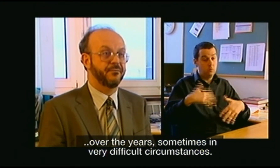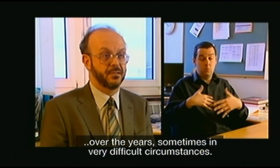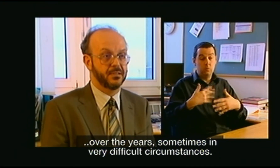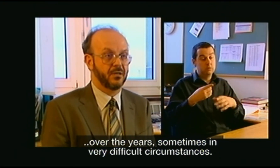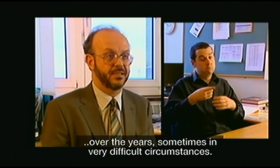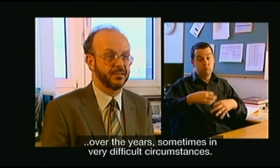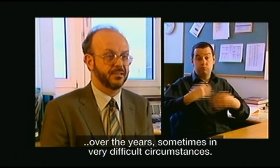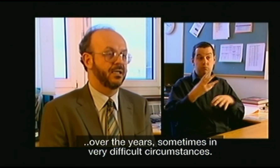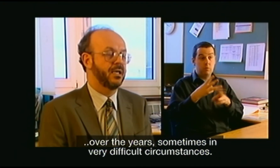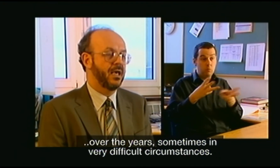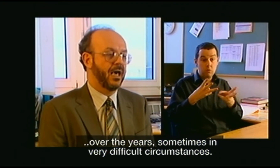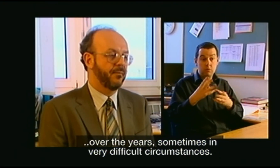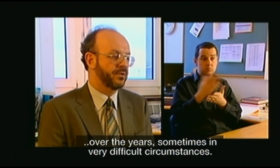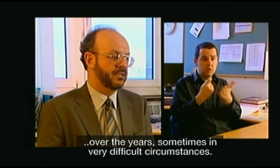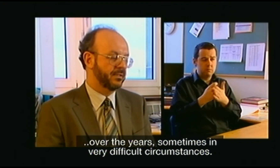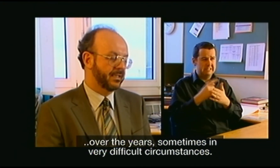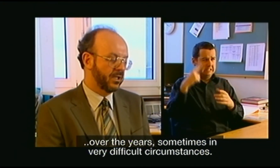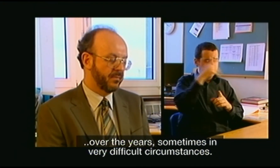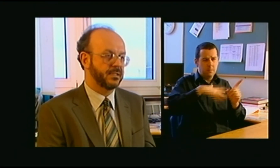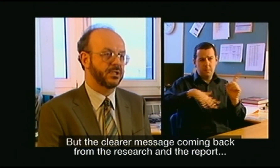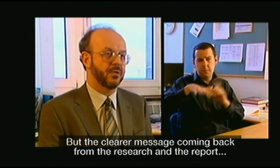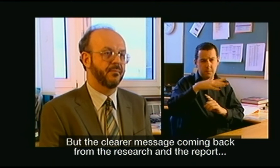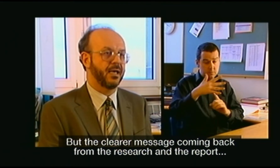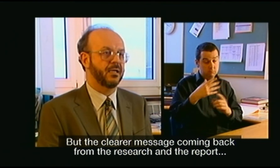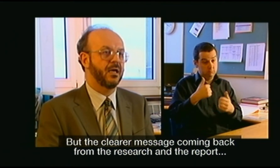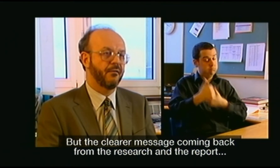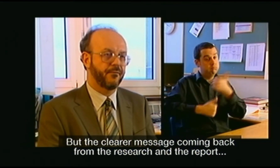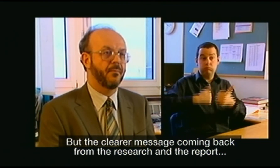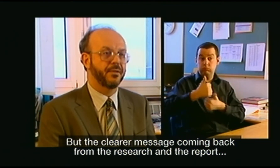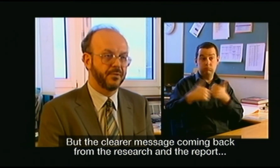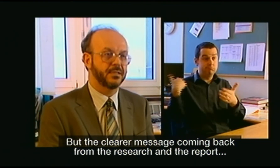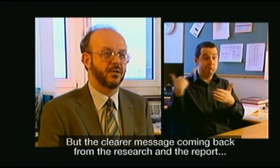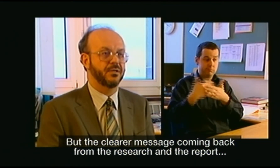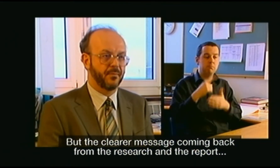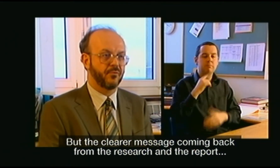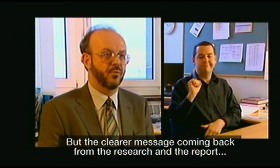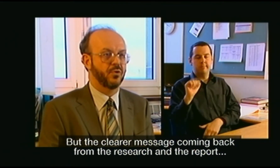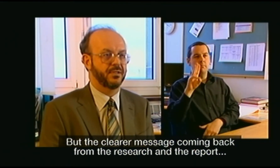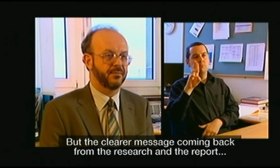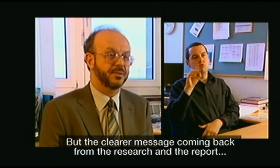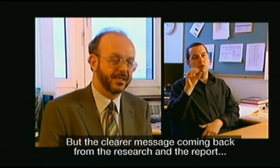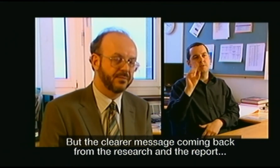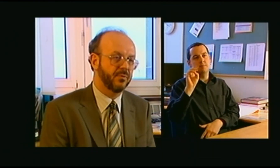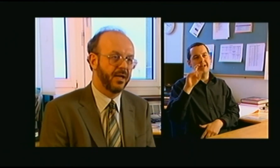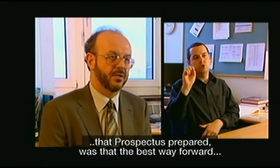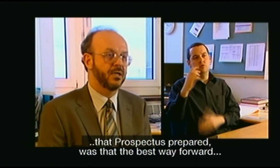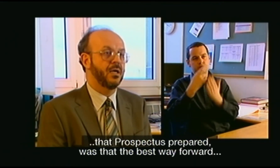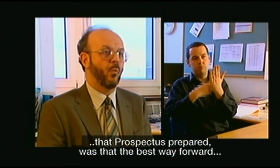difficult circumstances. But certainly the clear message coming back from the research and from the report that Perspectives prepared